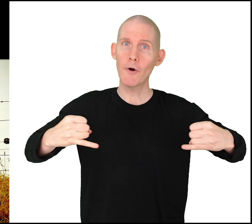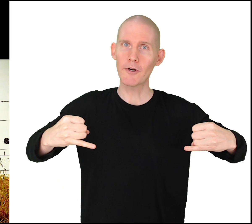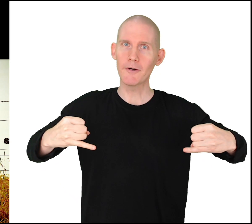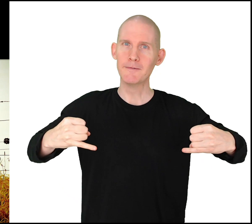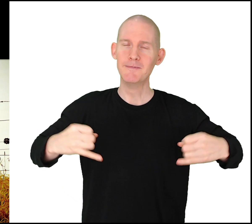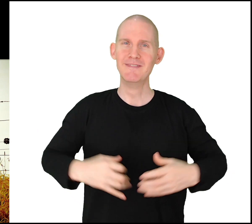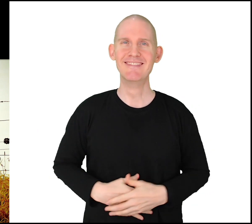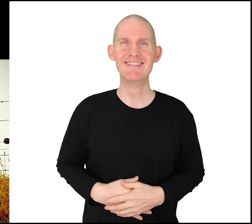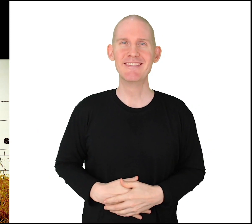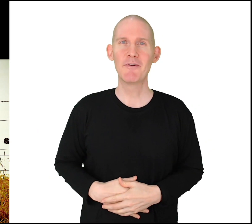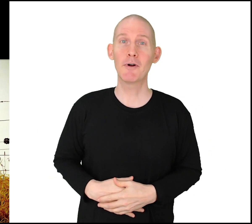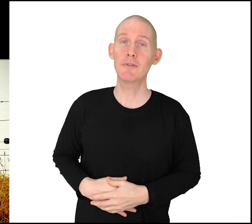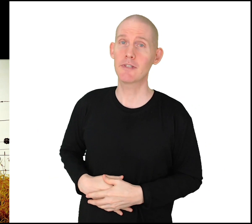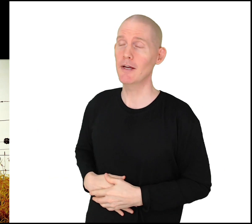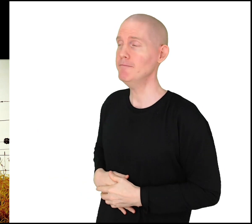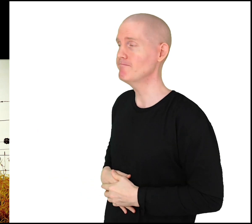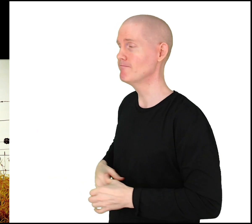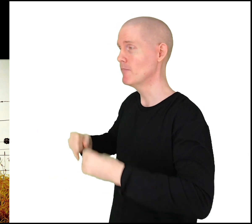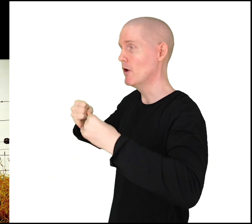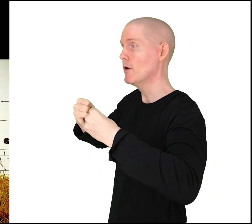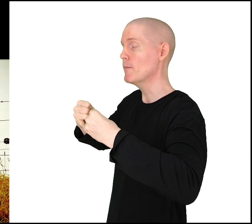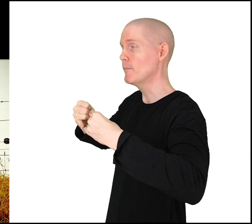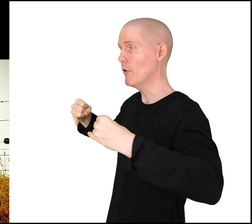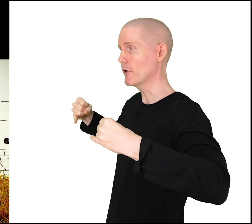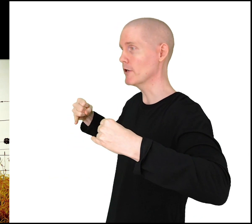Border. From the side, border,